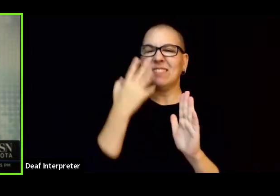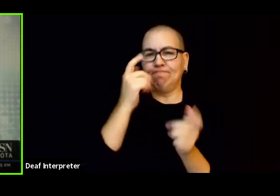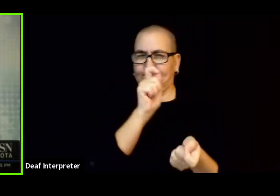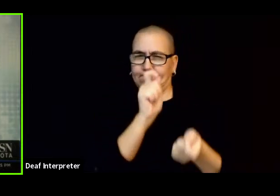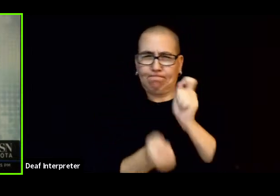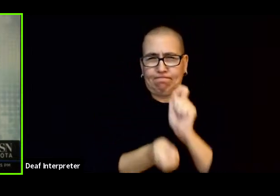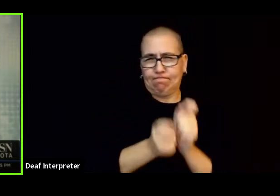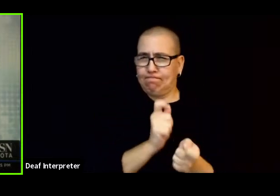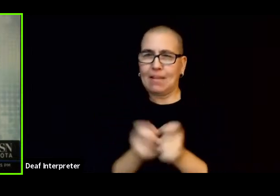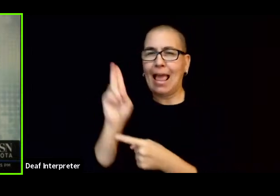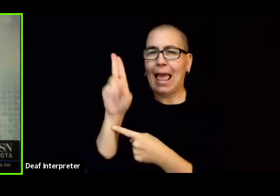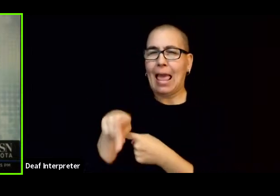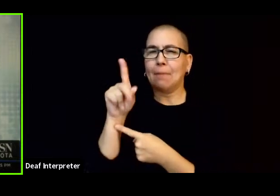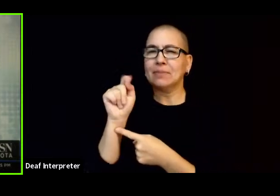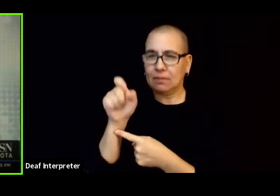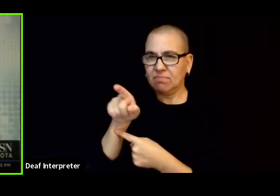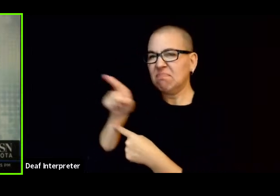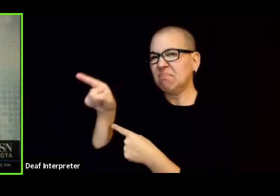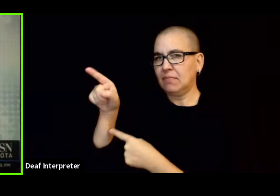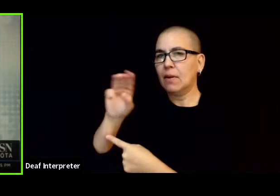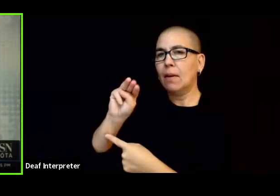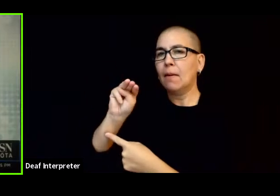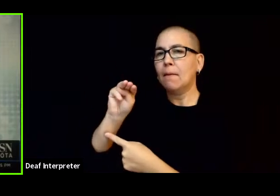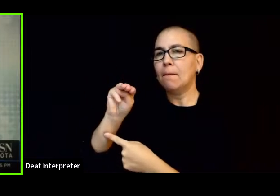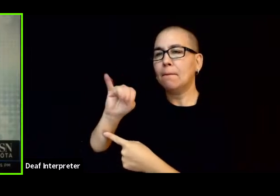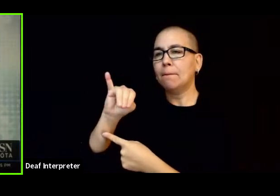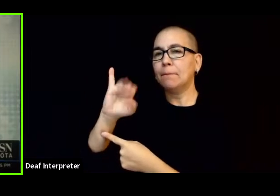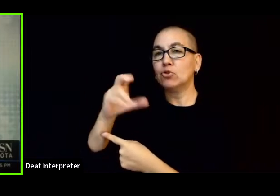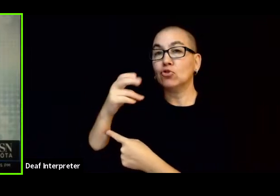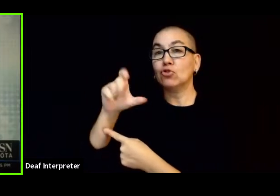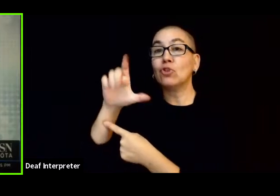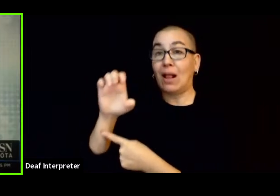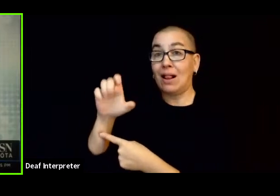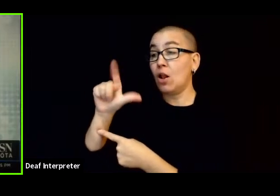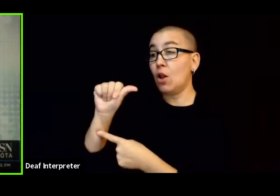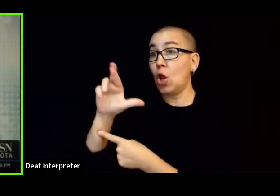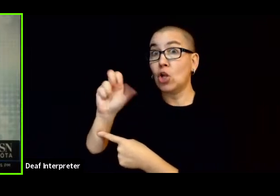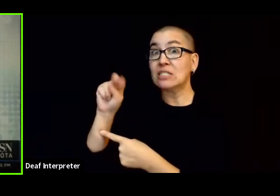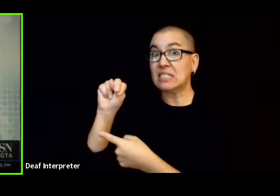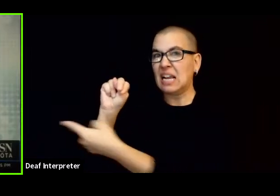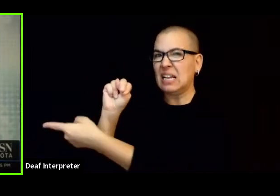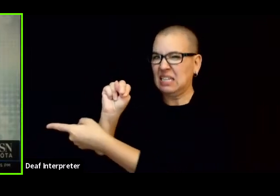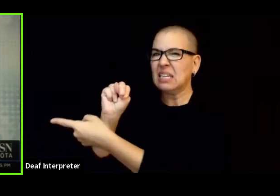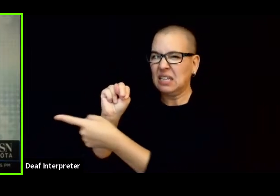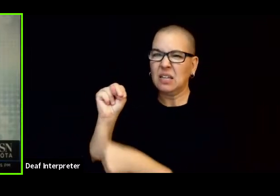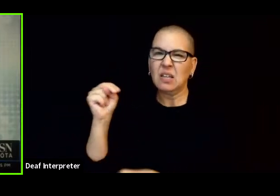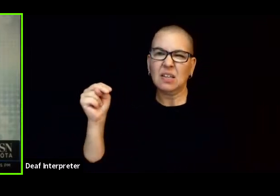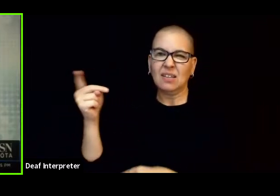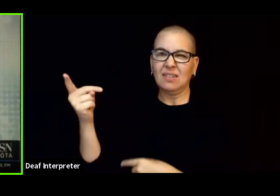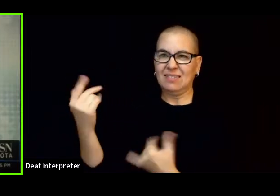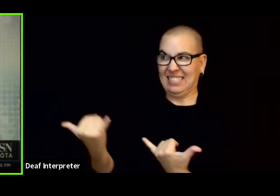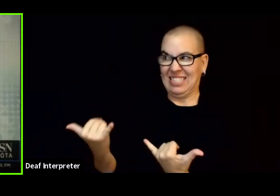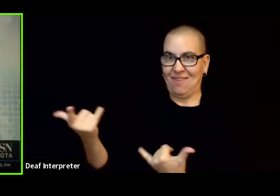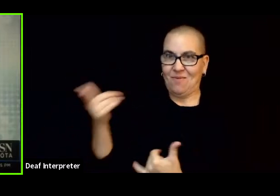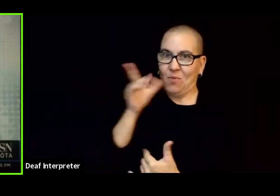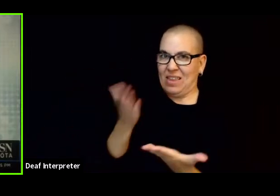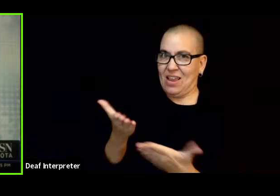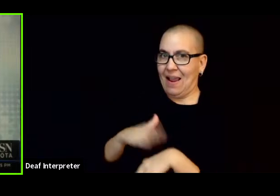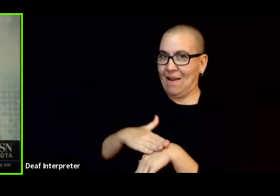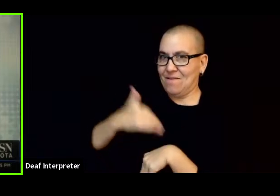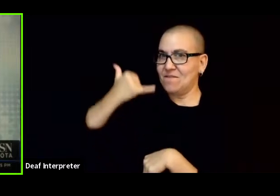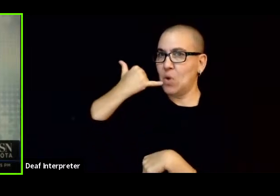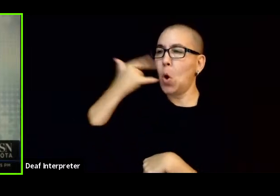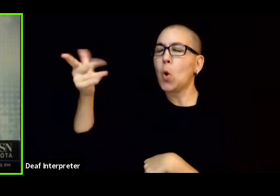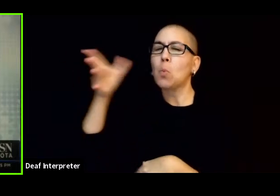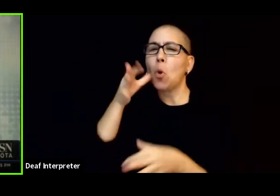the director of our Health Regulation Division, to join us today to run through just a few of the highlights of our progress on this call.